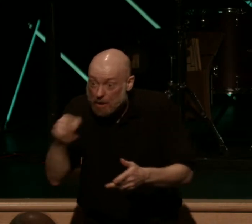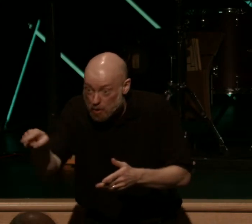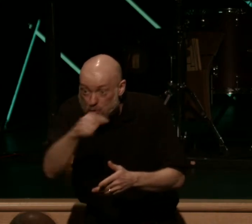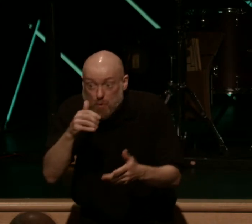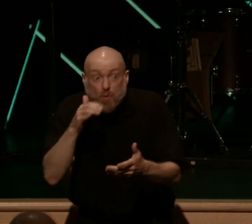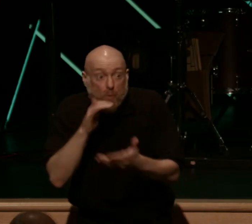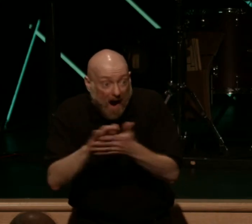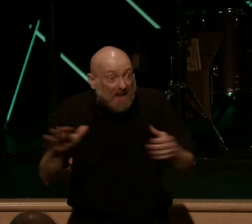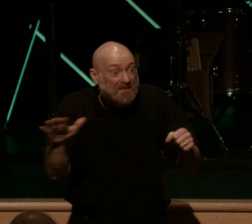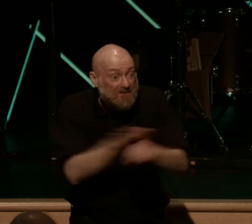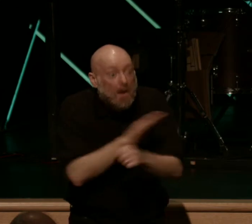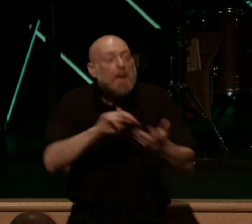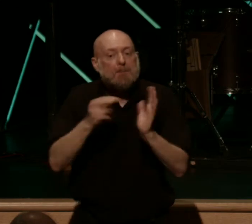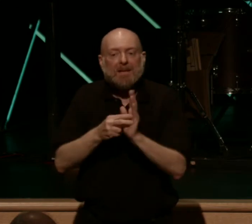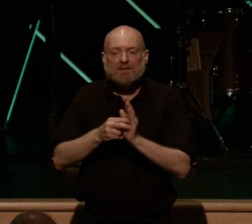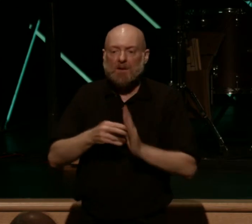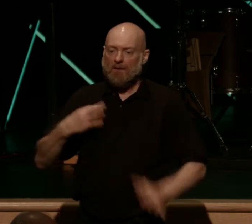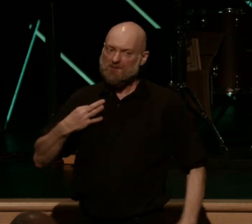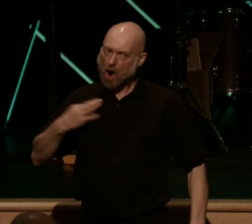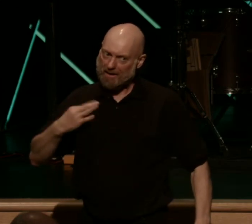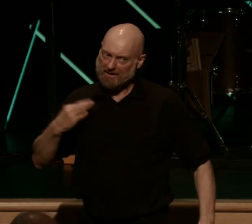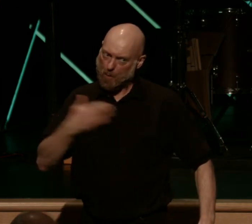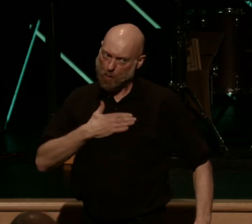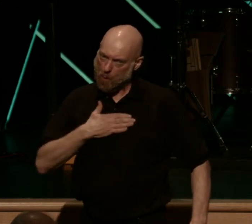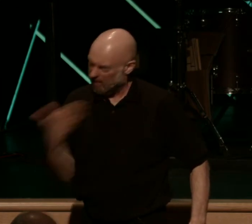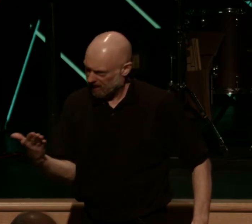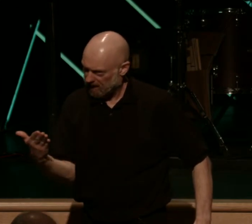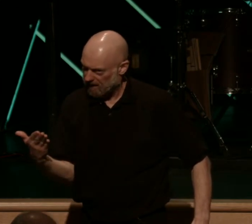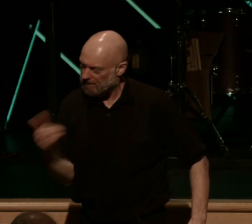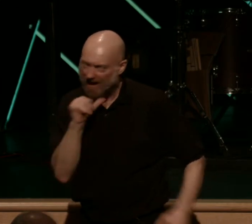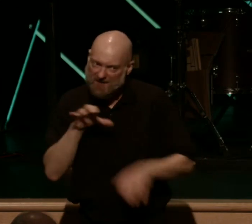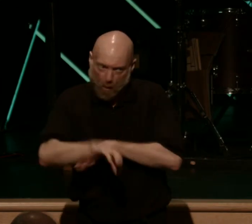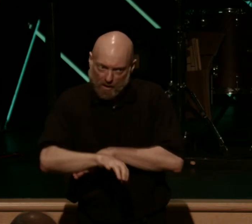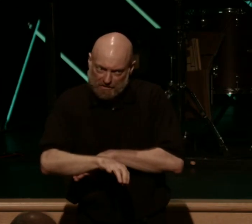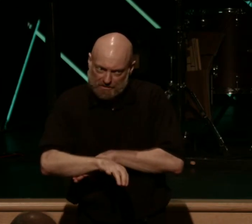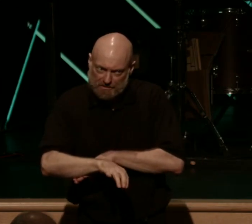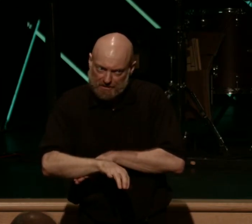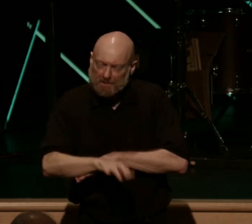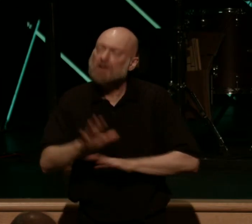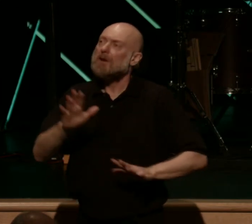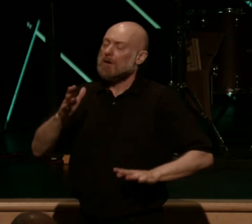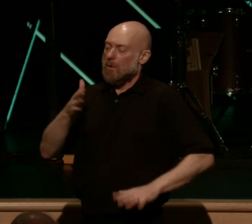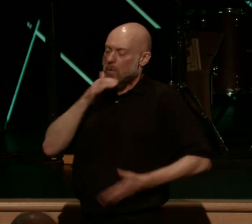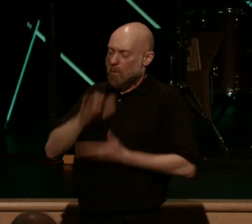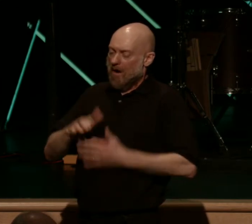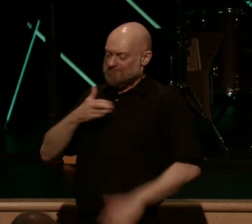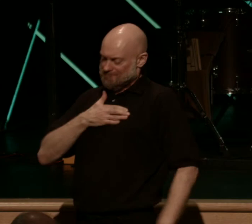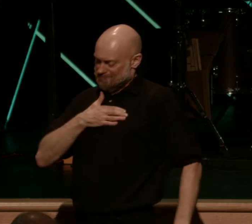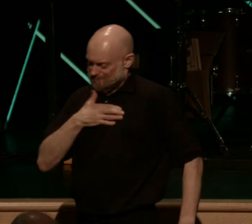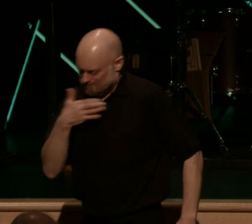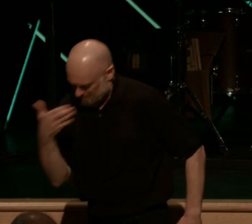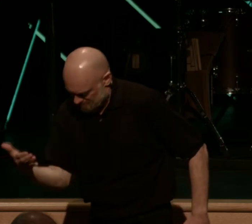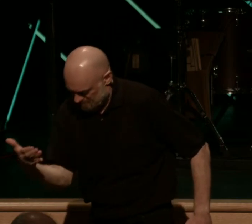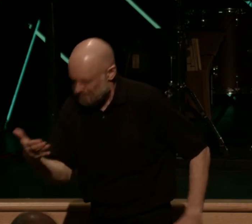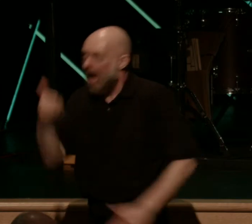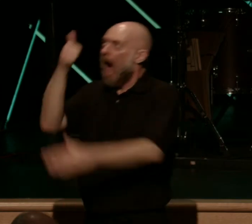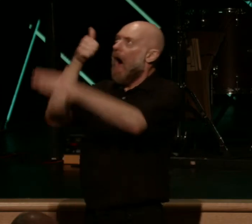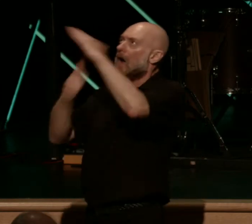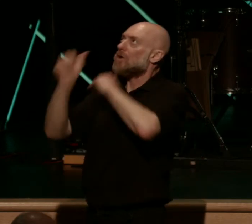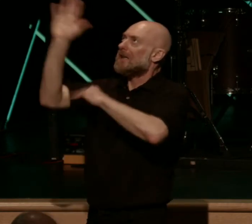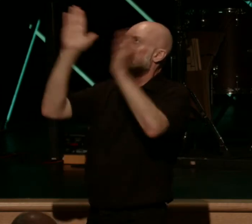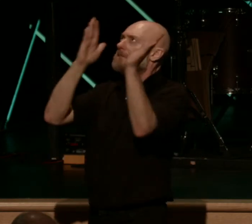wives voluntarily, not forced, voluntarily placing themselves under God's